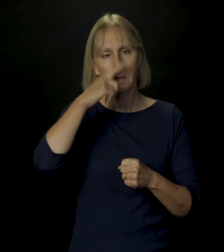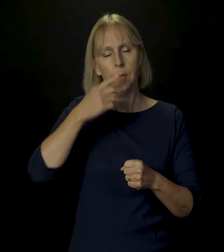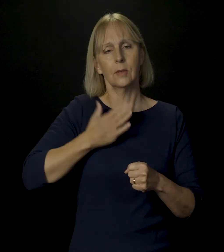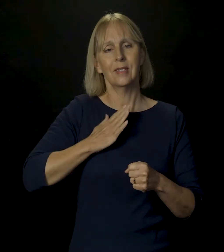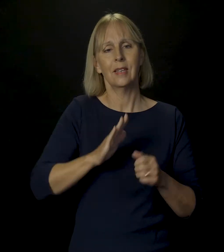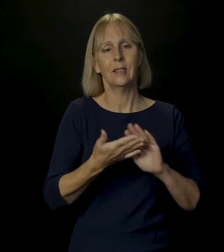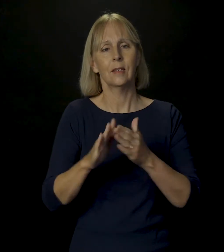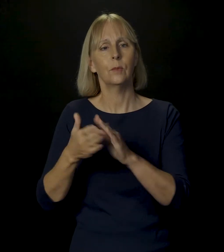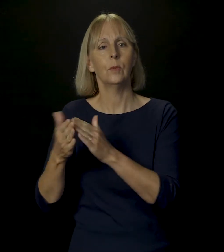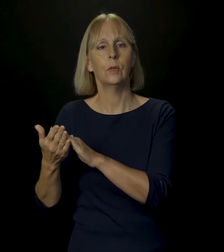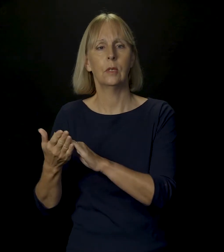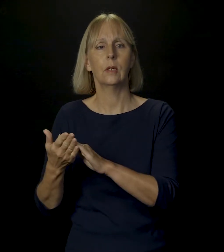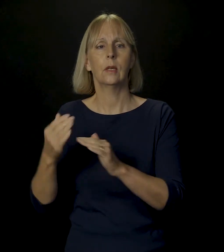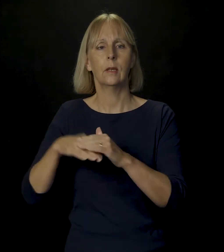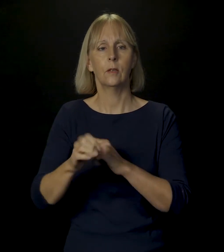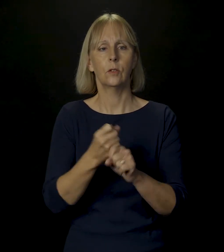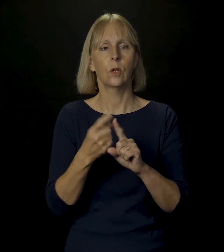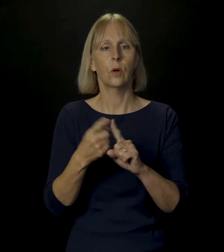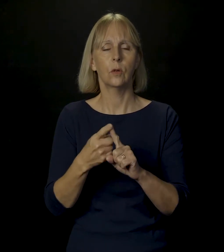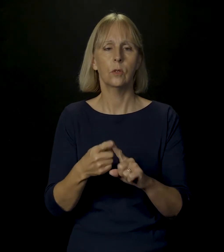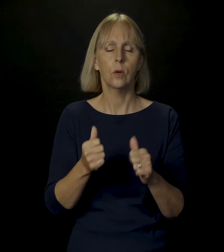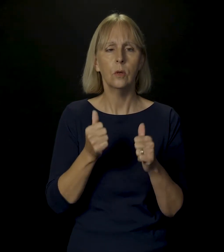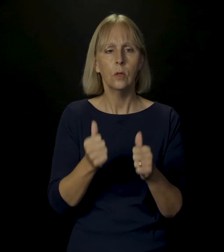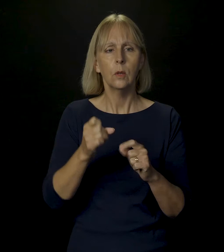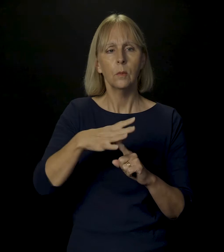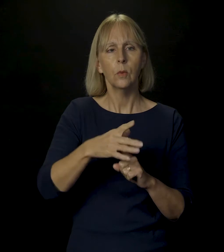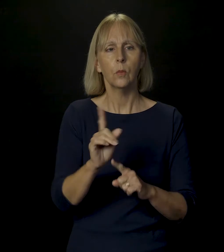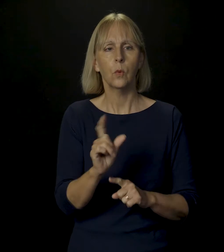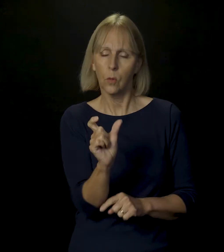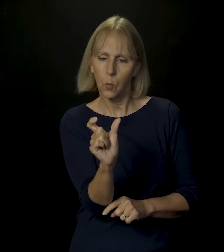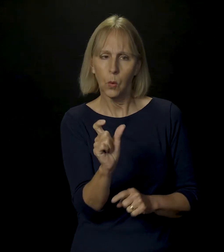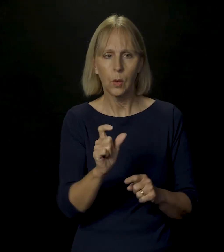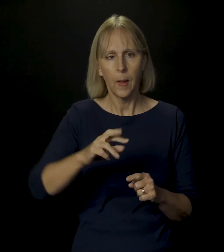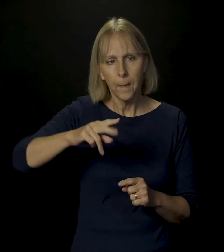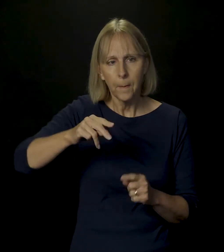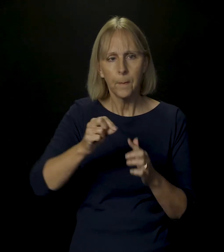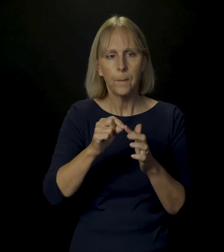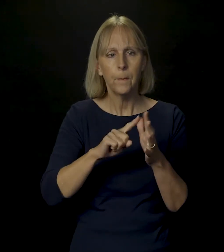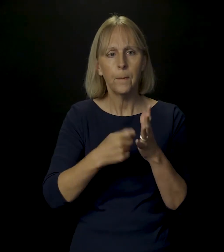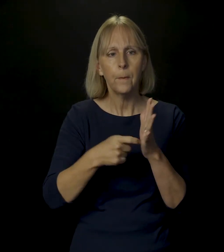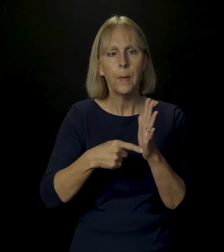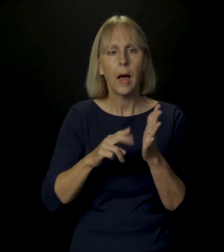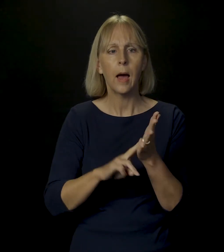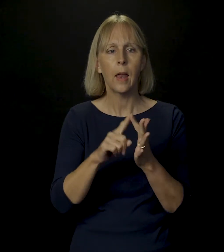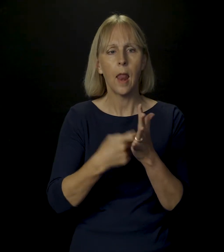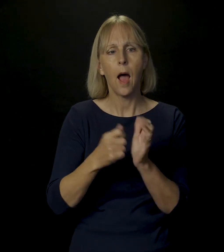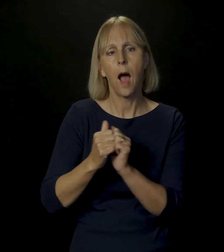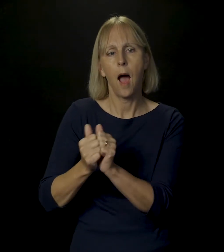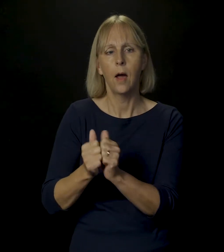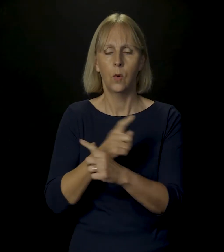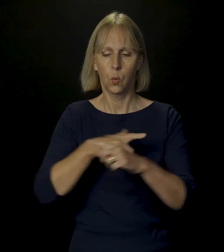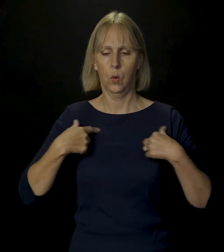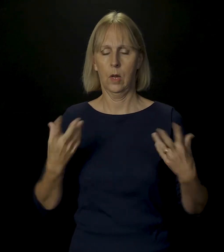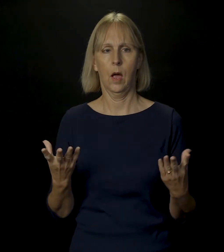Lovely About that word Is partner And that gives That sense That we're in this together And we absolutely are